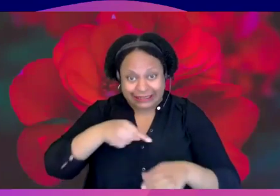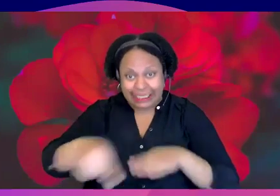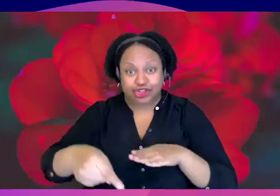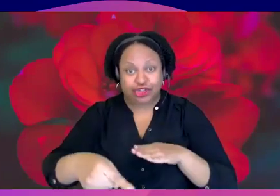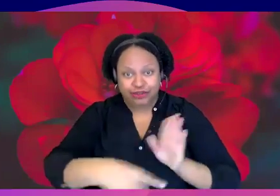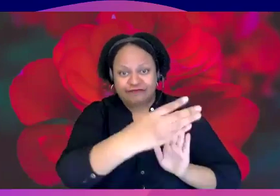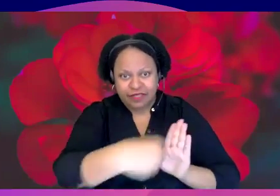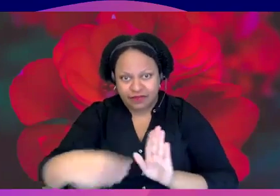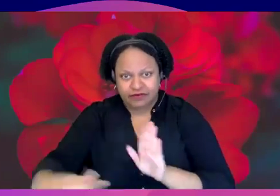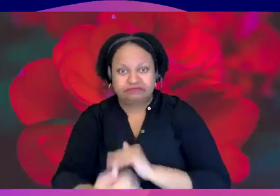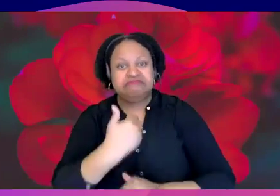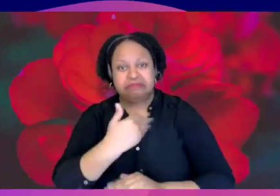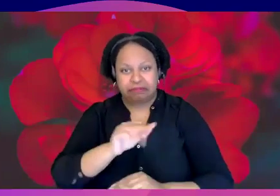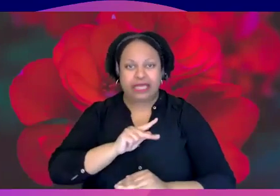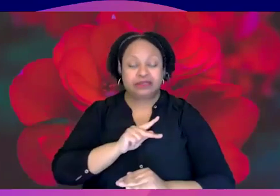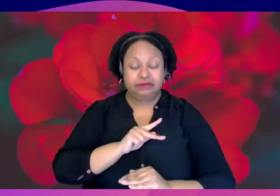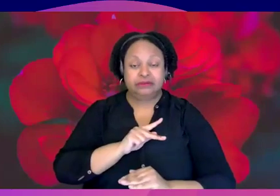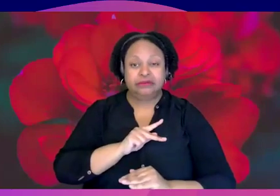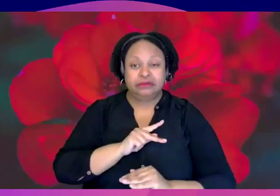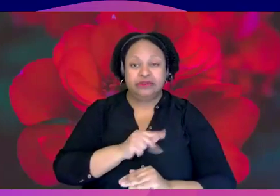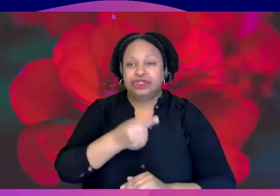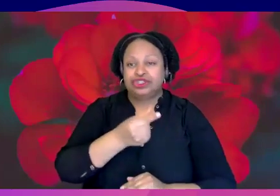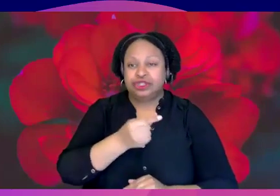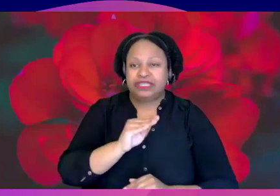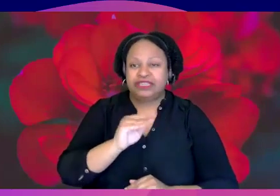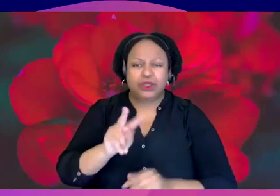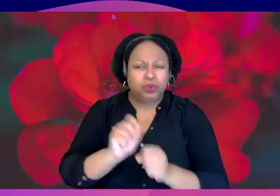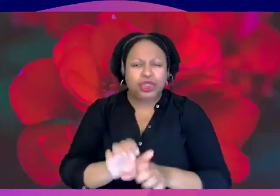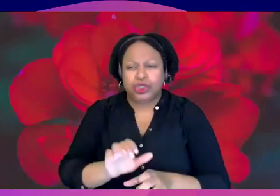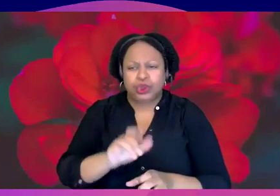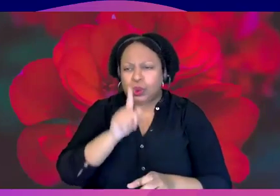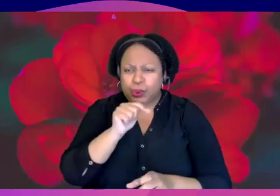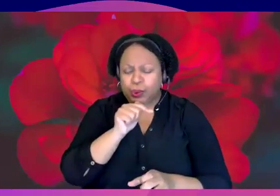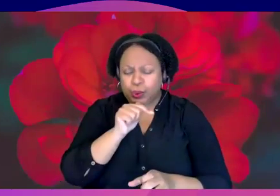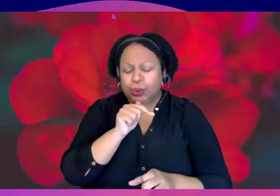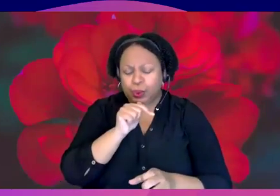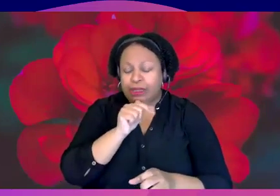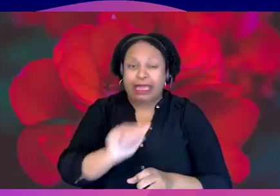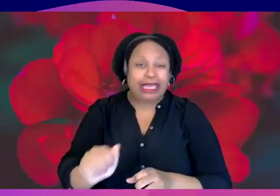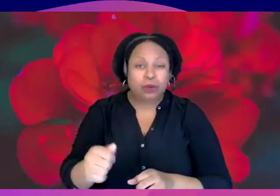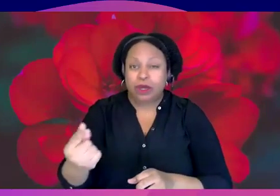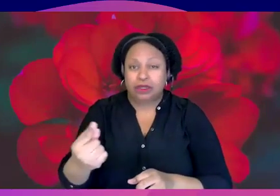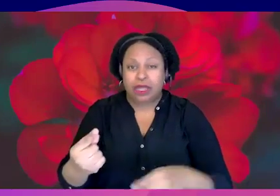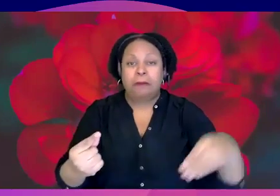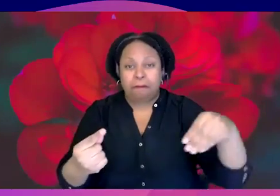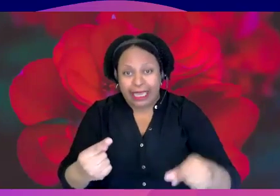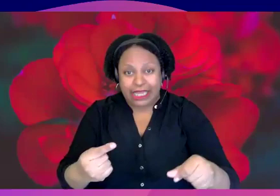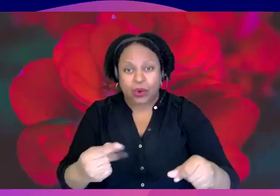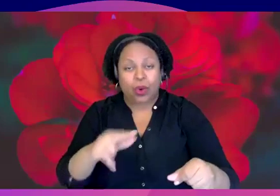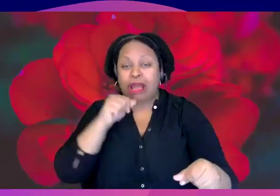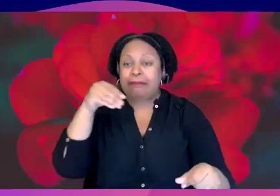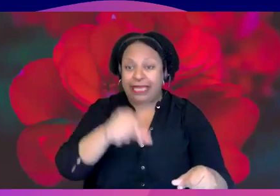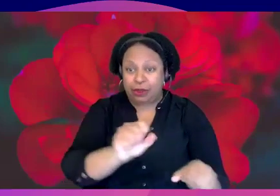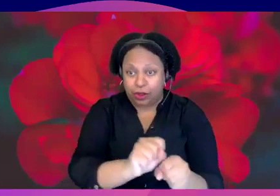And GBV workers, for the purposes of this questionnaire, were defined as anybody whose paid or unpaid